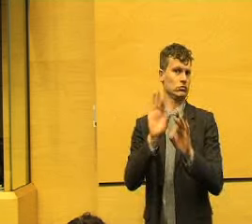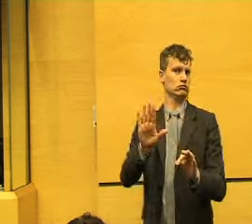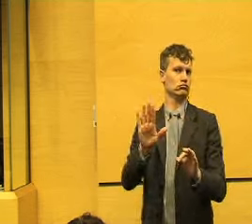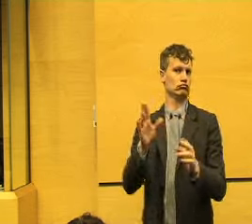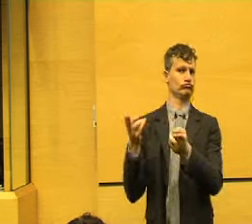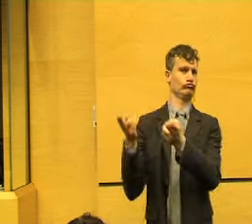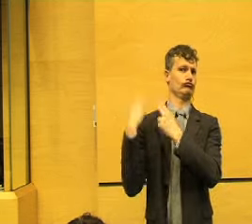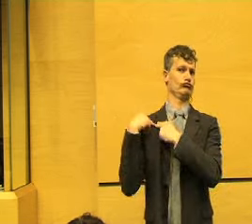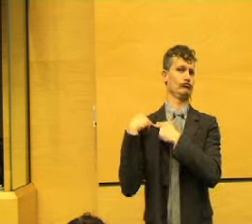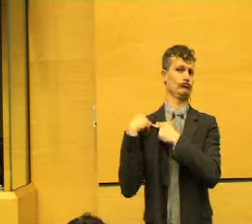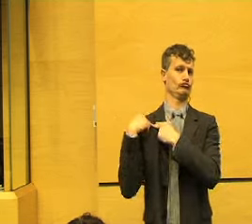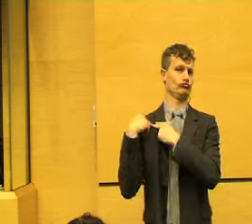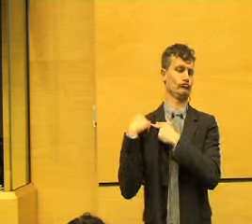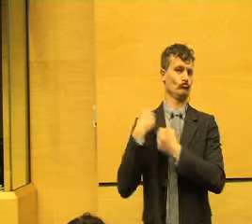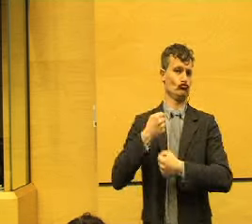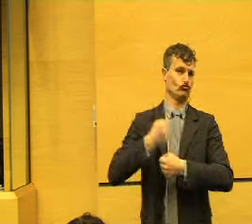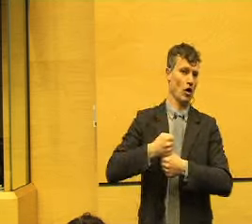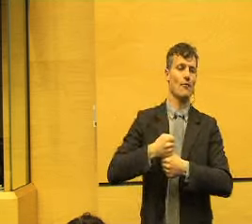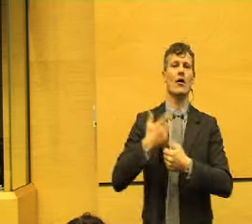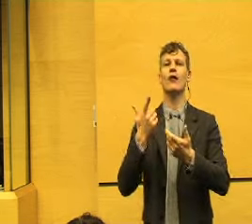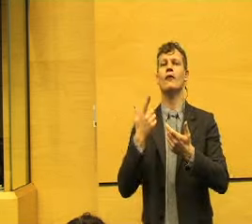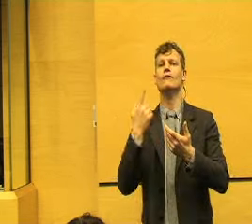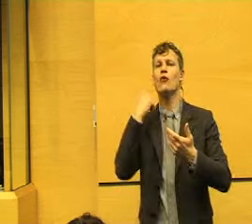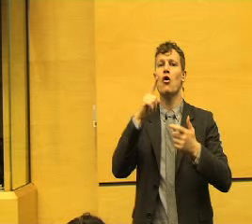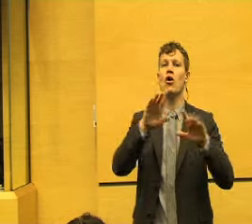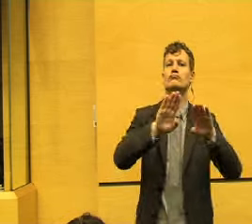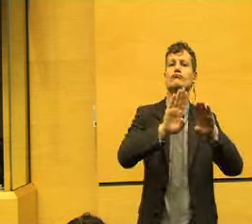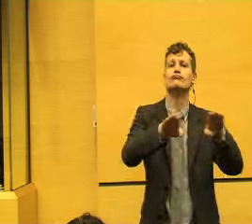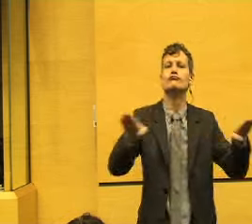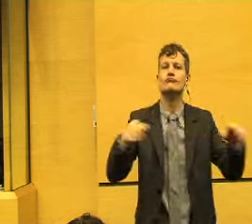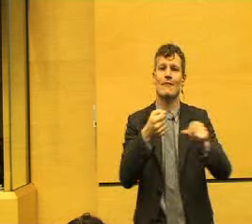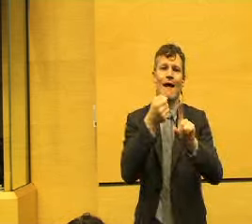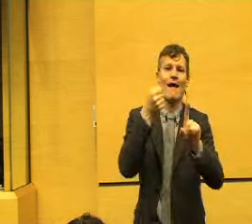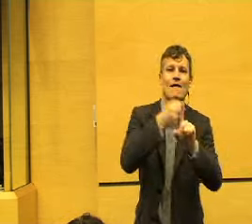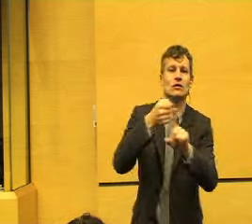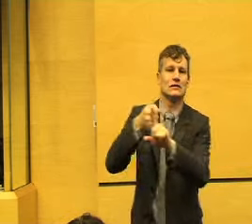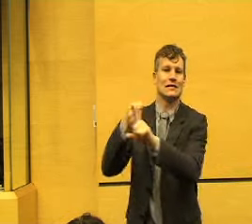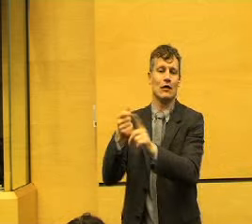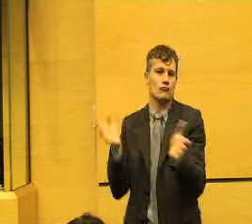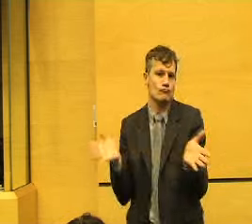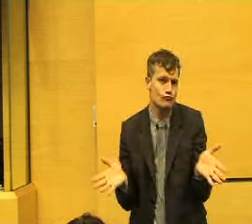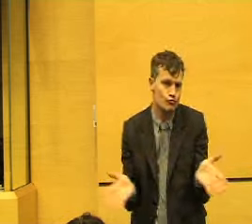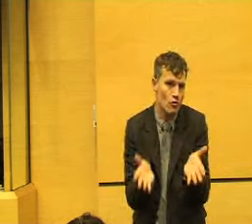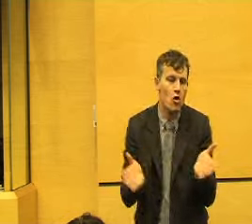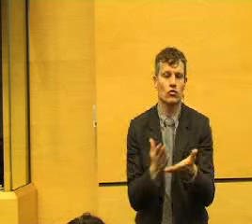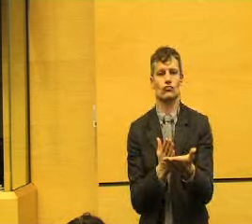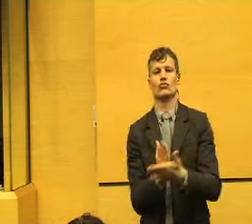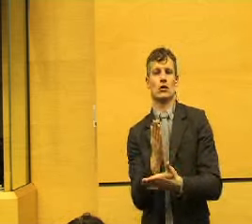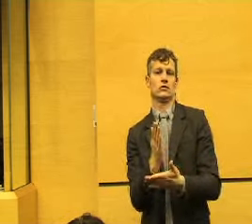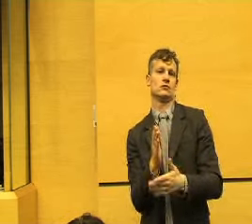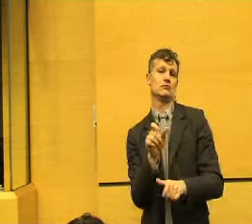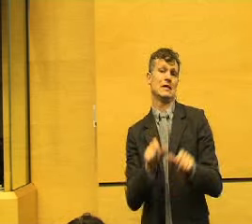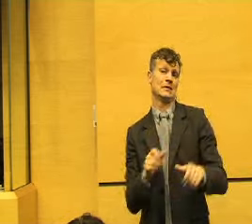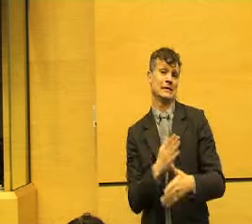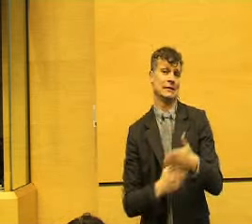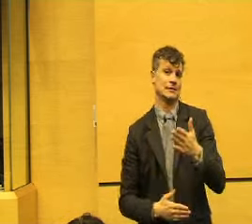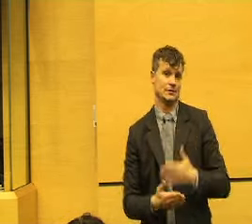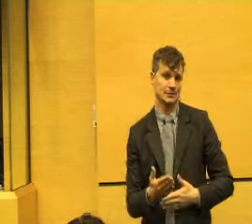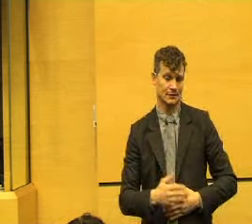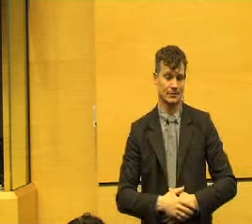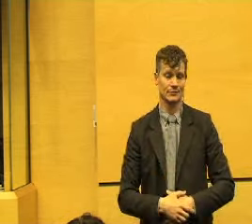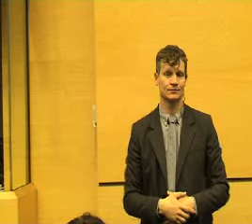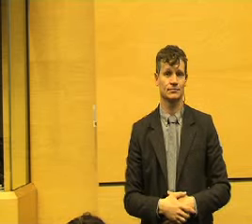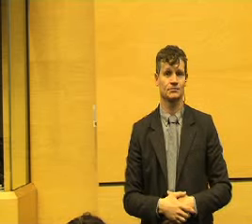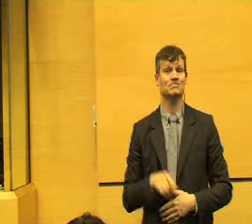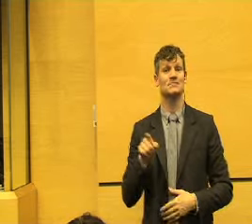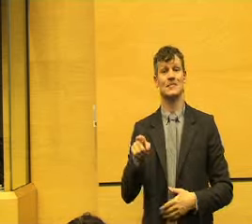advocacy and follow-up on the promotion and protection of the rights of persons with disabilities.